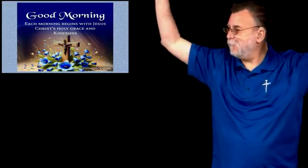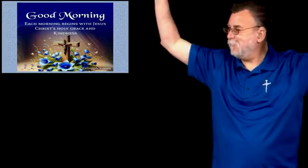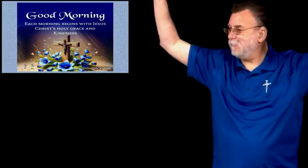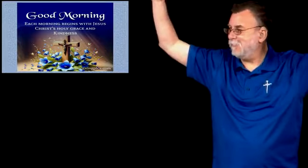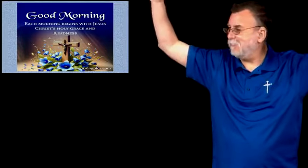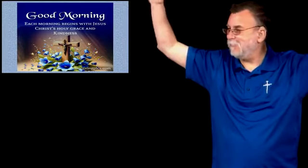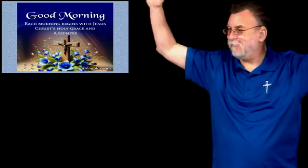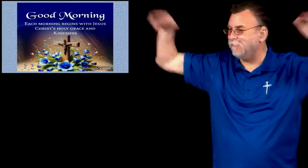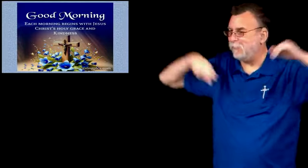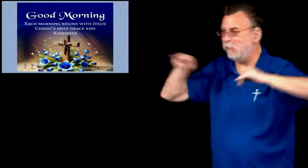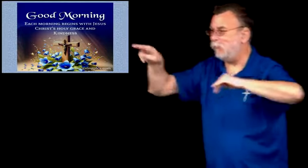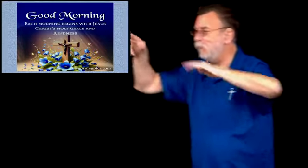Okay, hello.